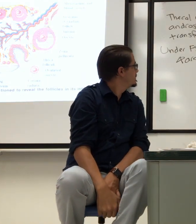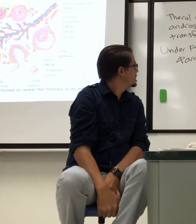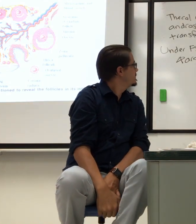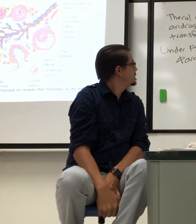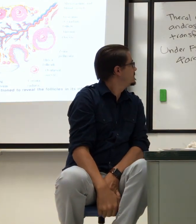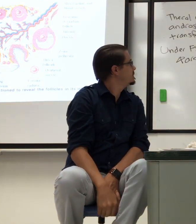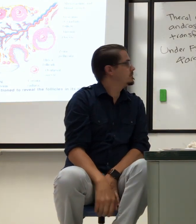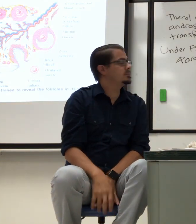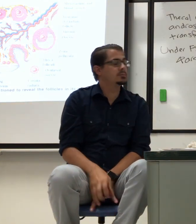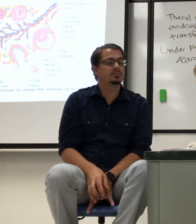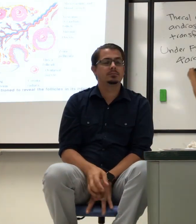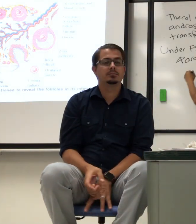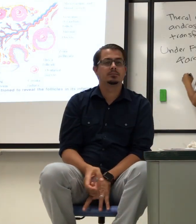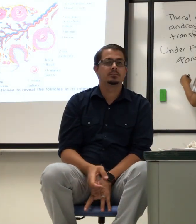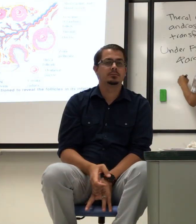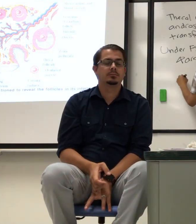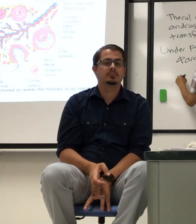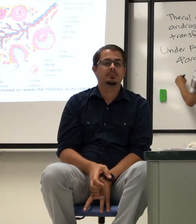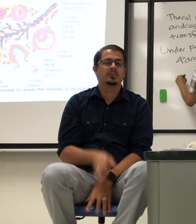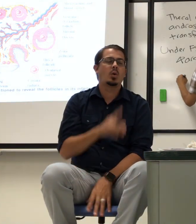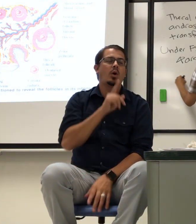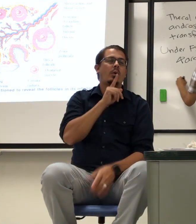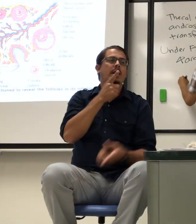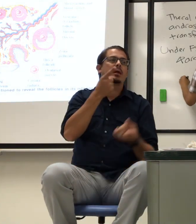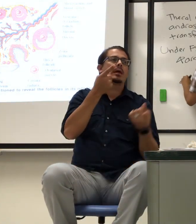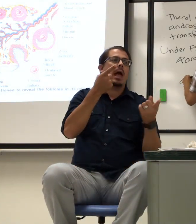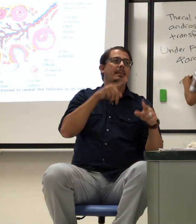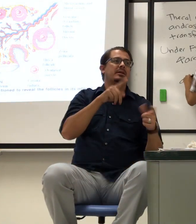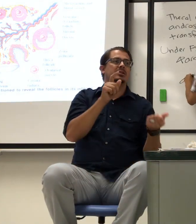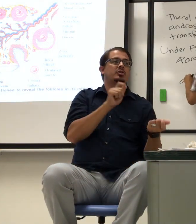So what you're going to do is you're going to convert